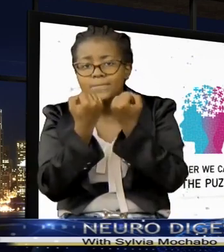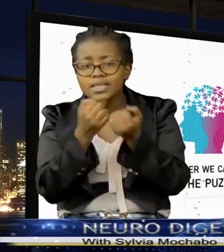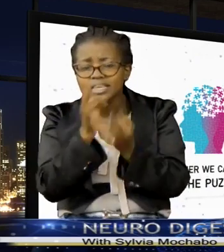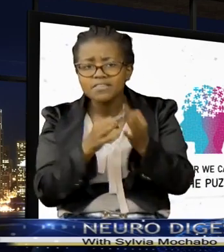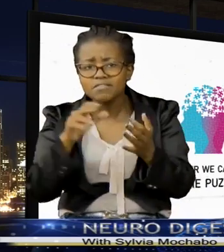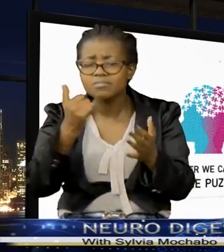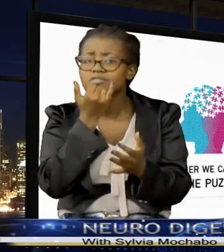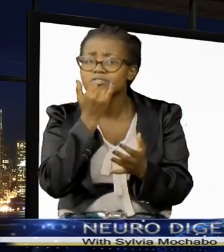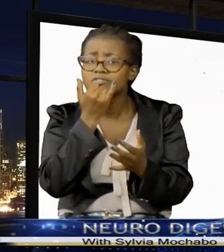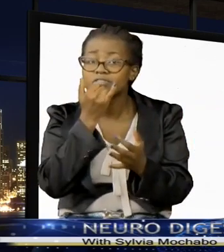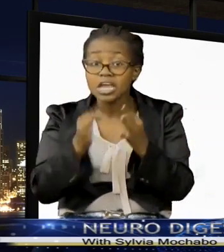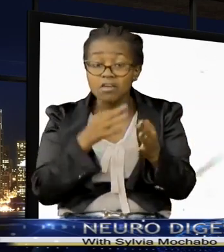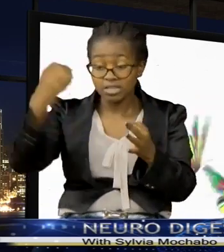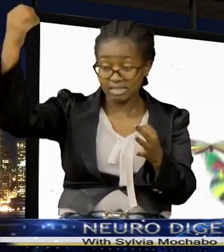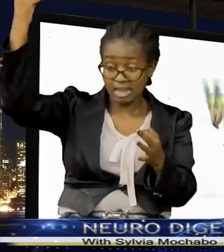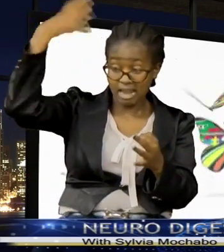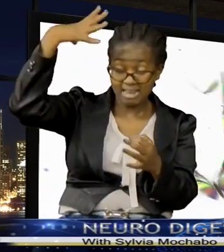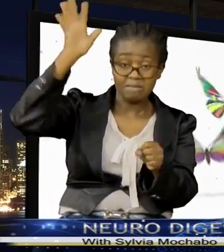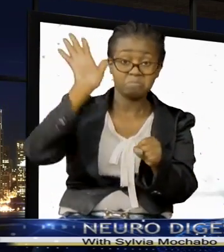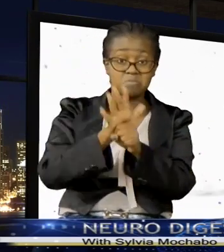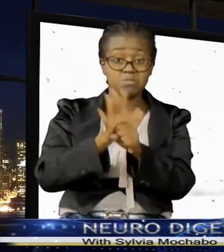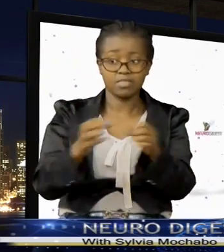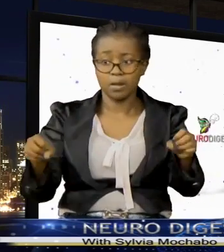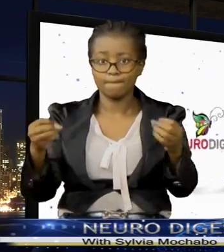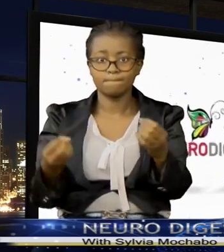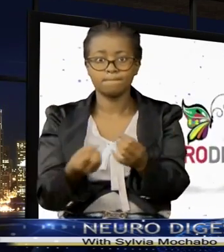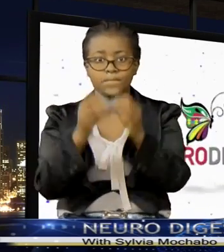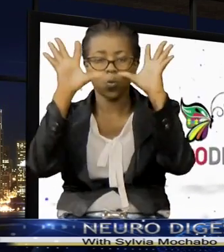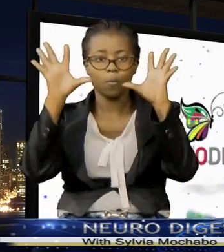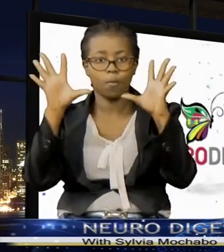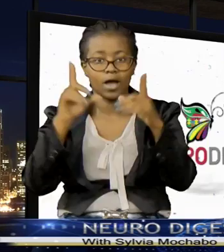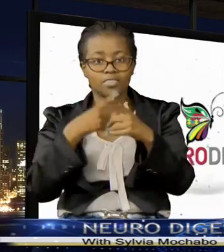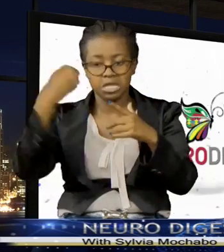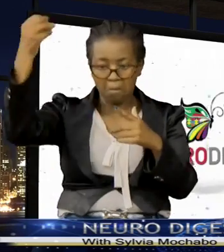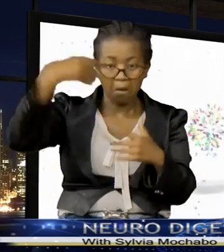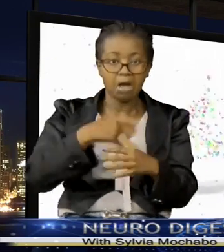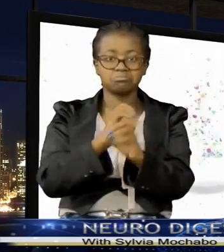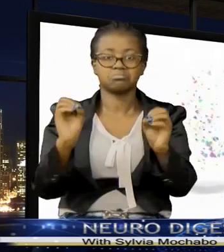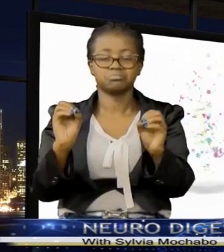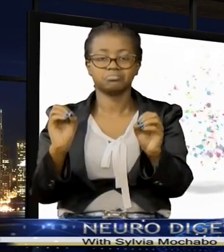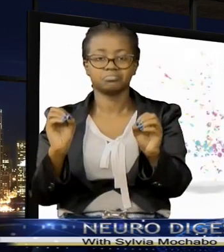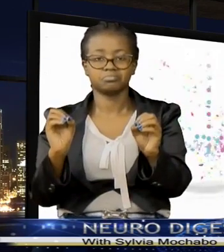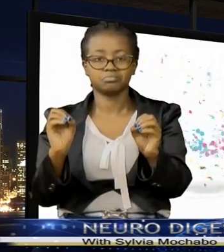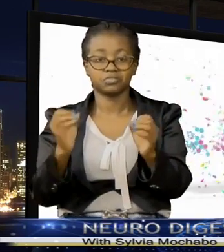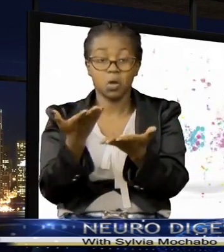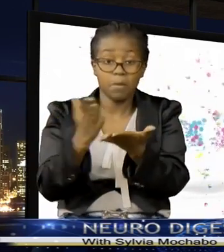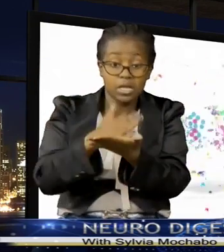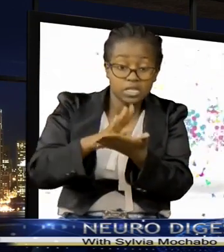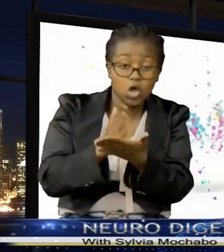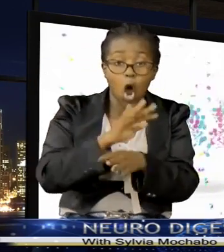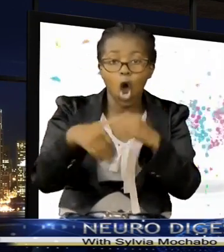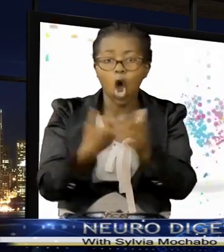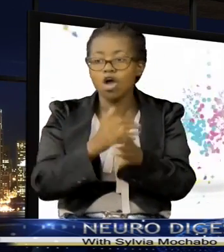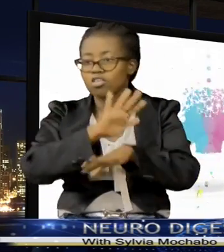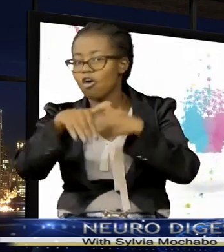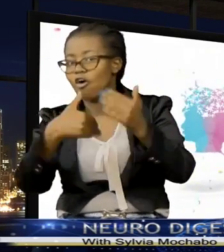house, when there's too much electricity, the fuse blows. That means there's no power in either a specific section or the entire